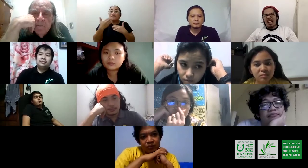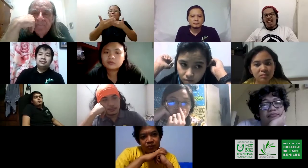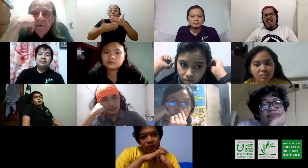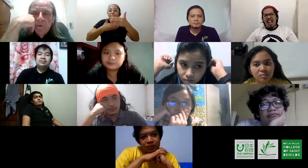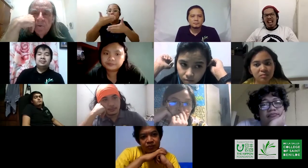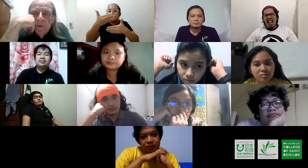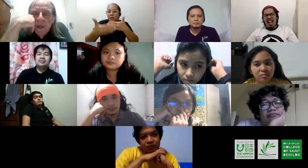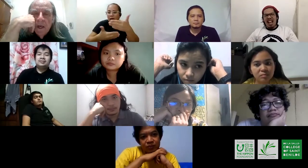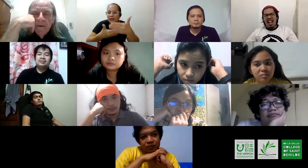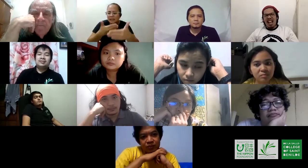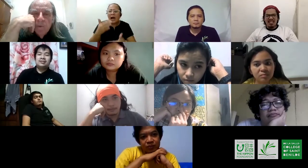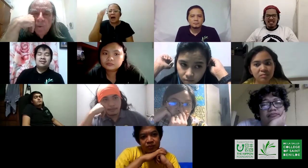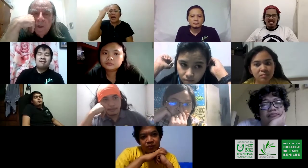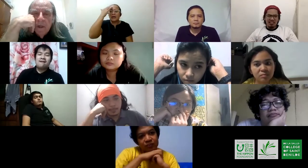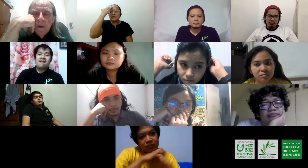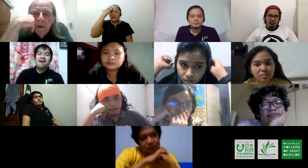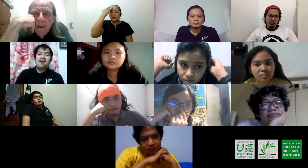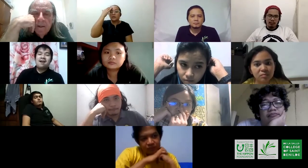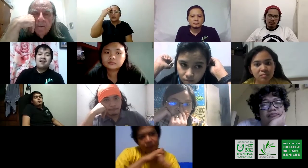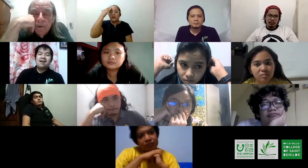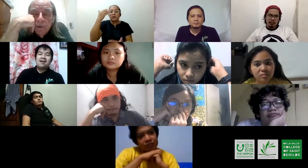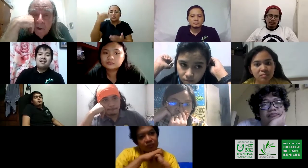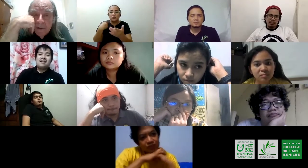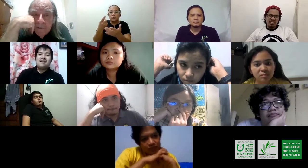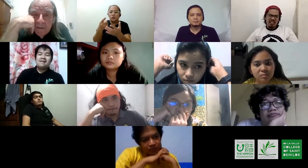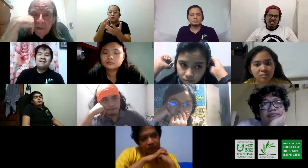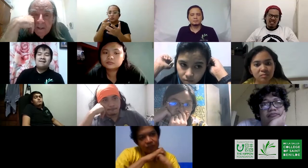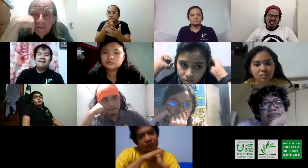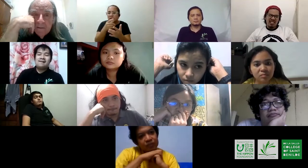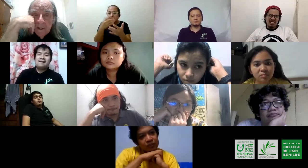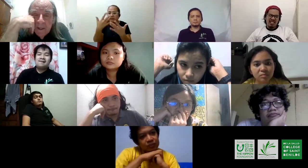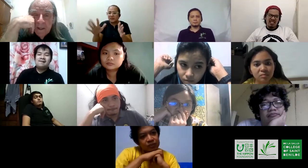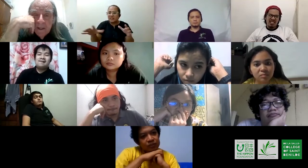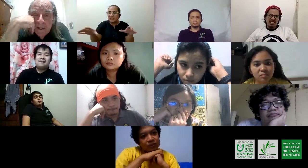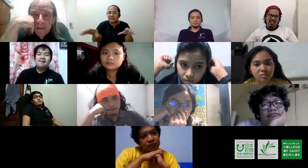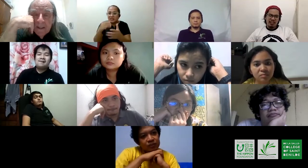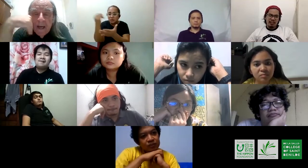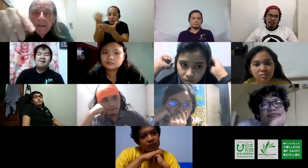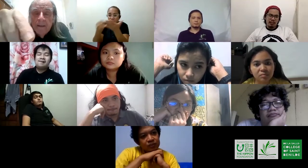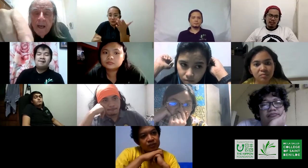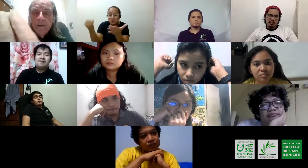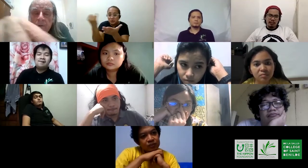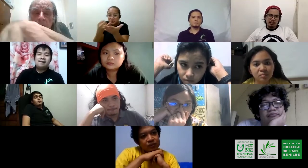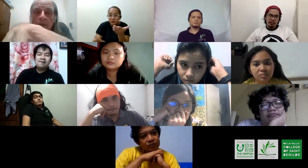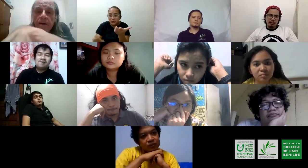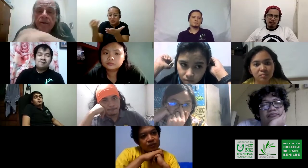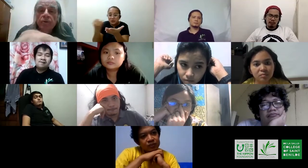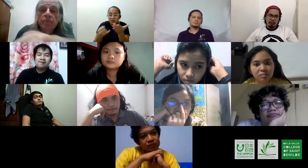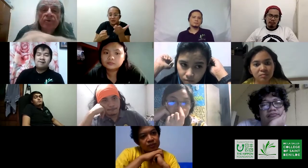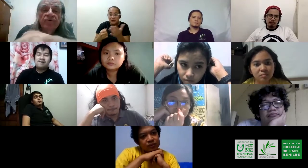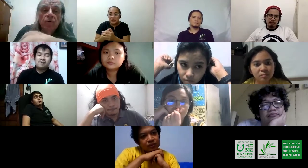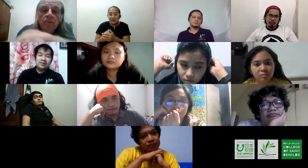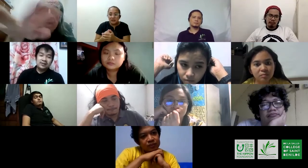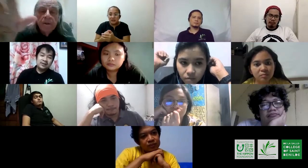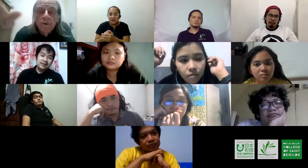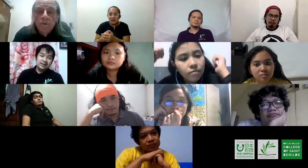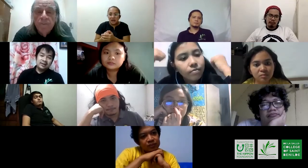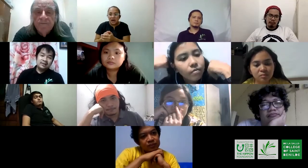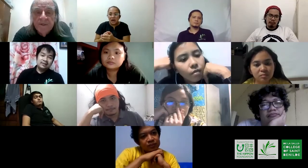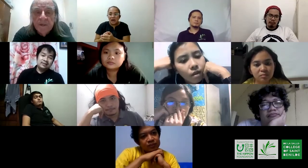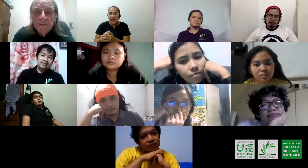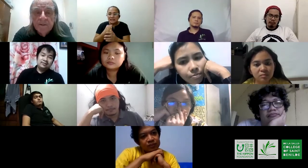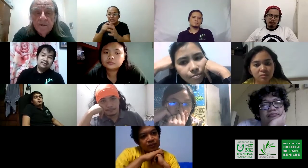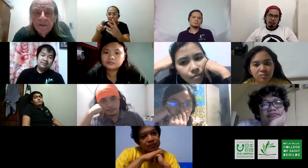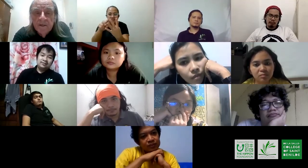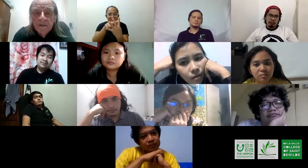know some of you have been working on the drawings, right? Not in the group of 4, but in the group